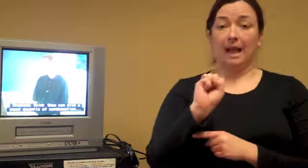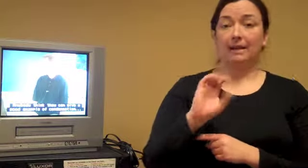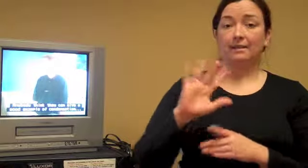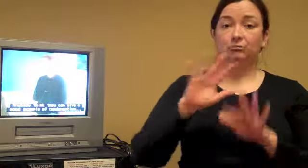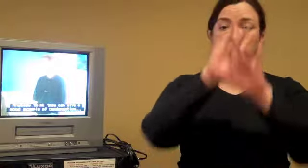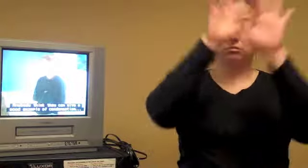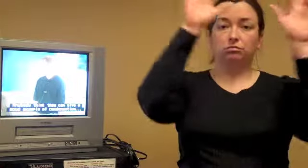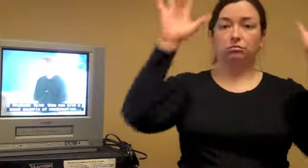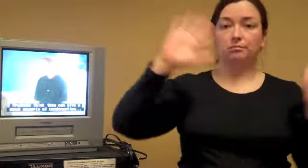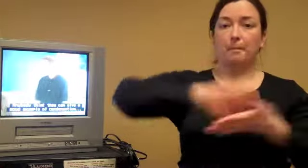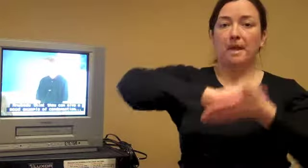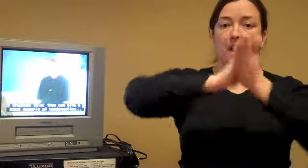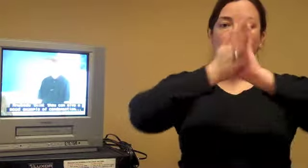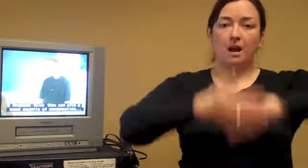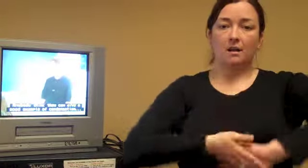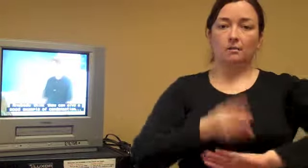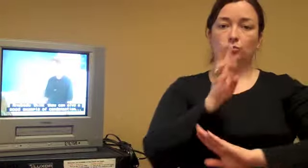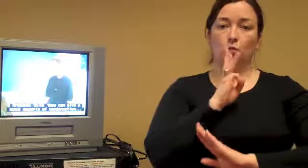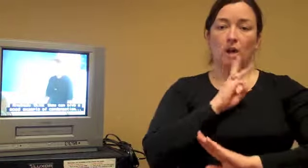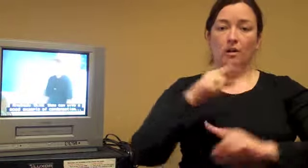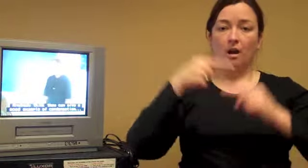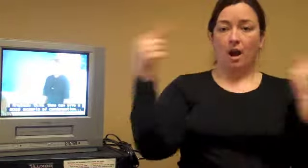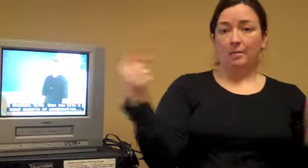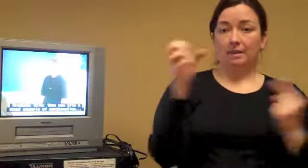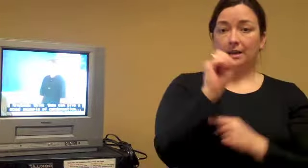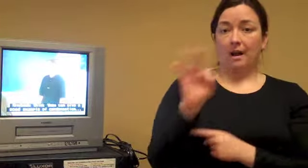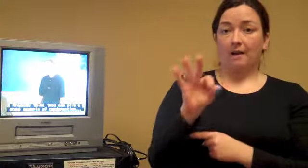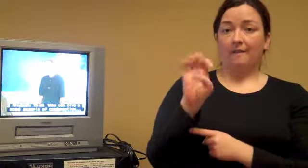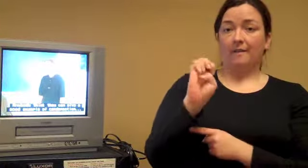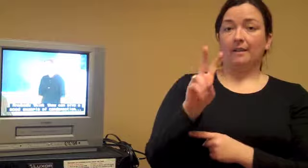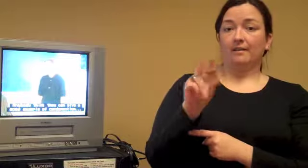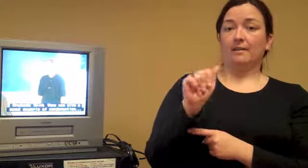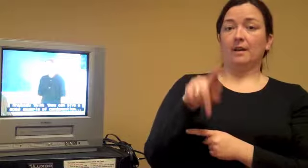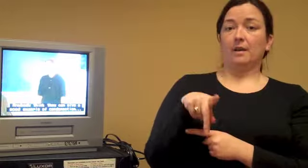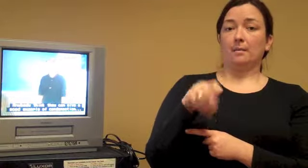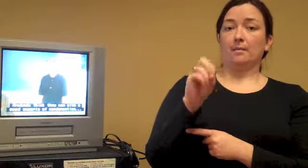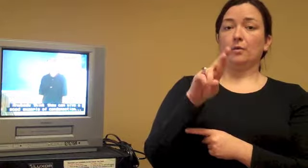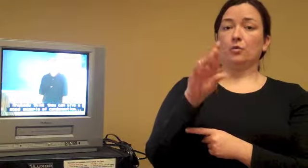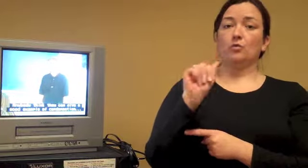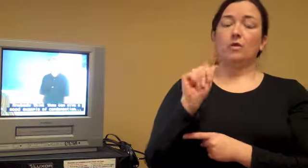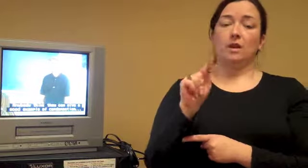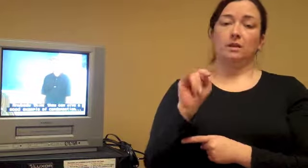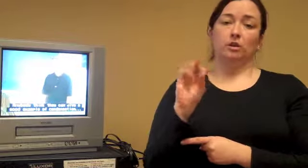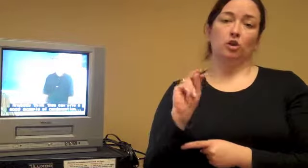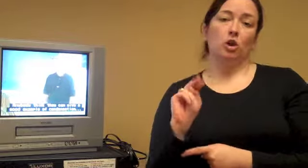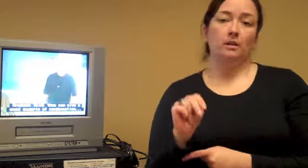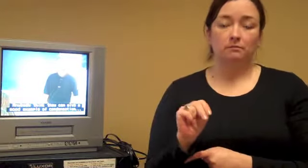Anybody think they can give a good example of condensation?